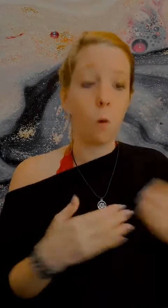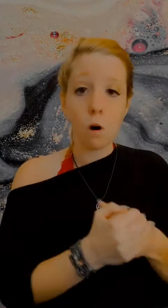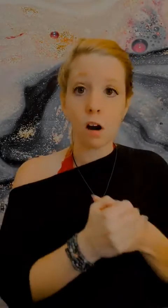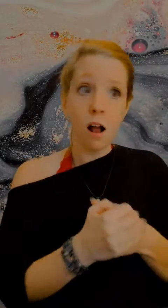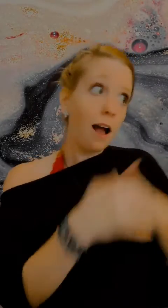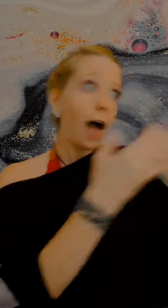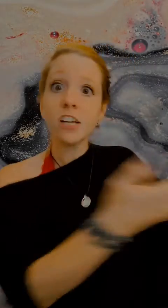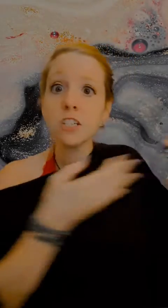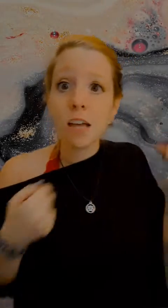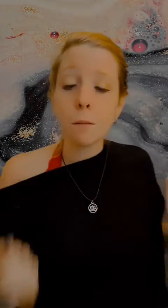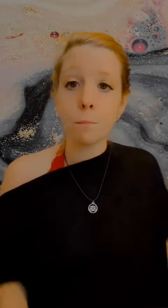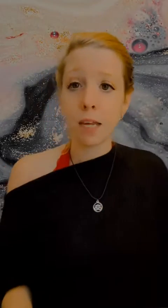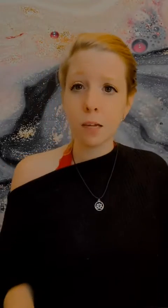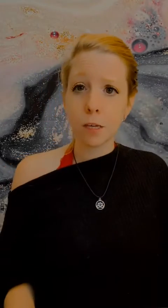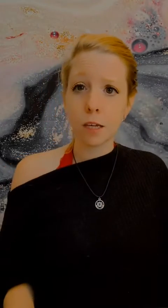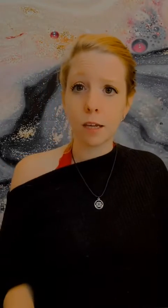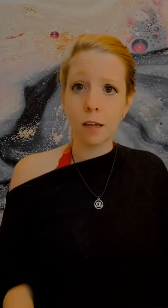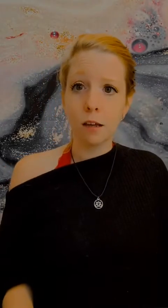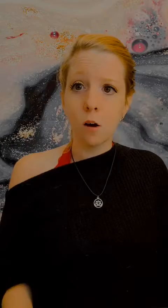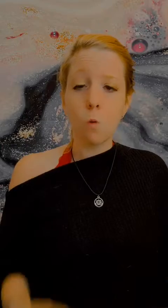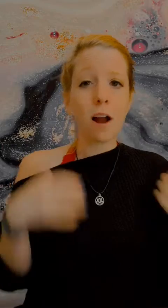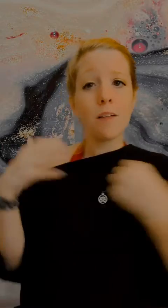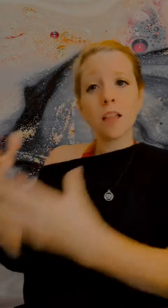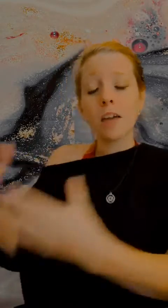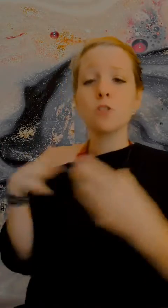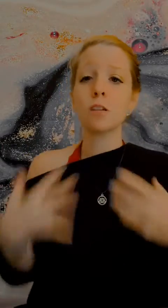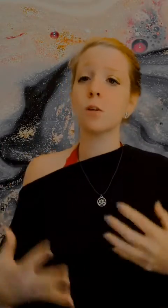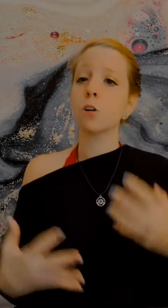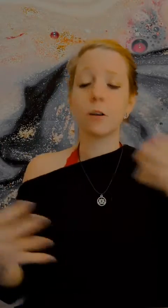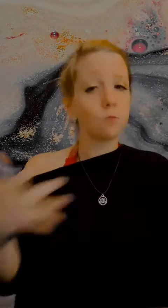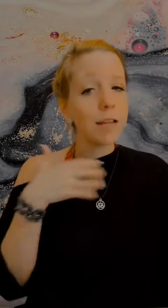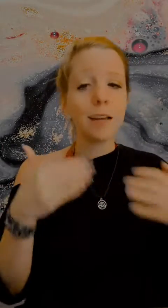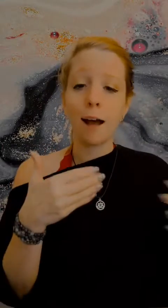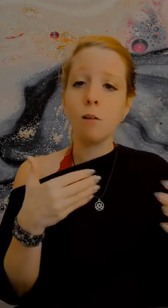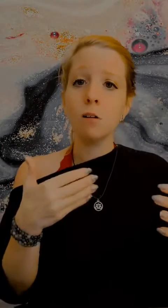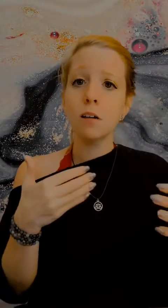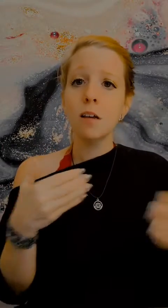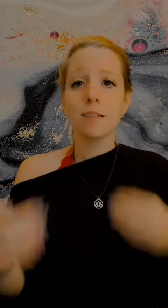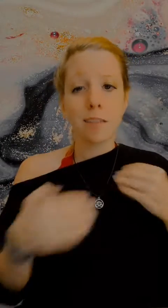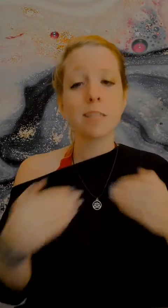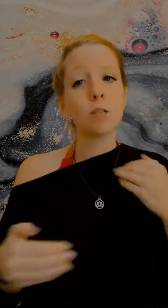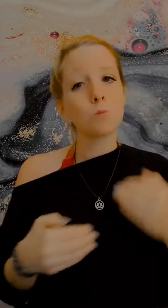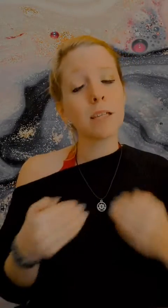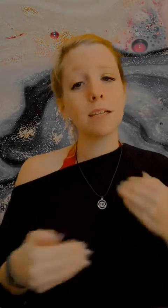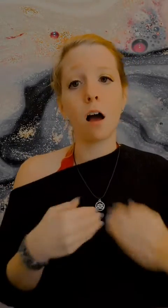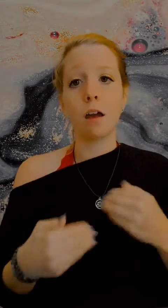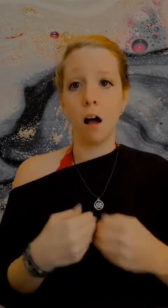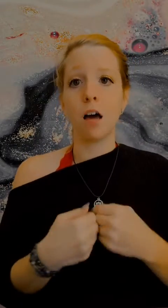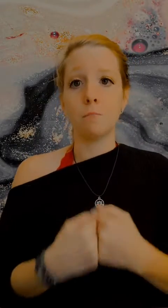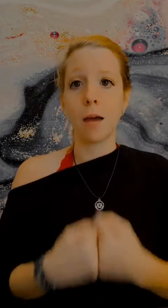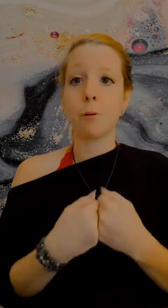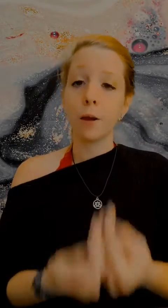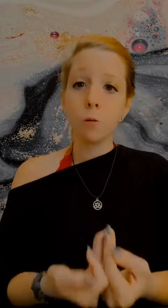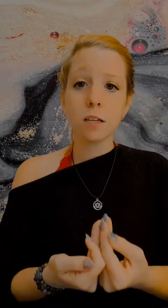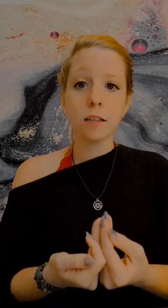or I just had a baby, or I have a lot of stress at work. And right now, sex is really not on my priority